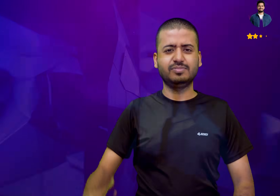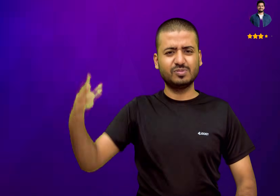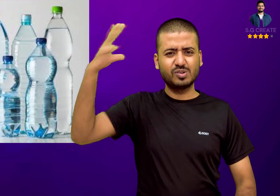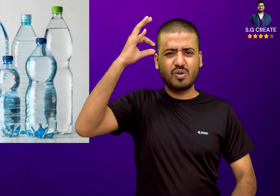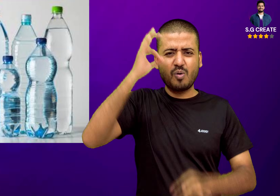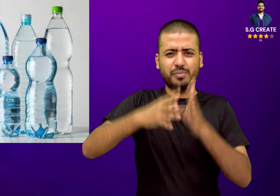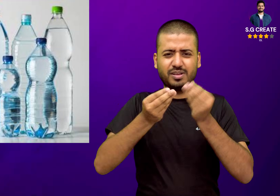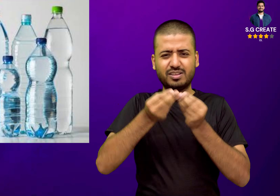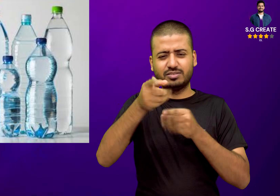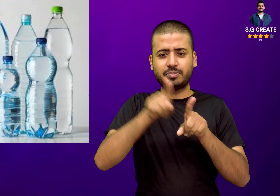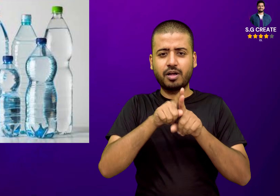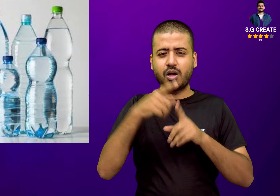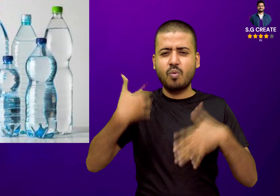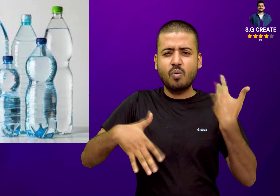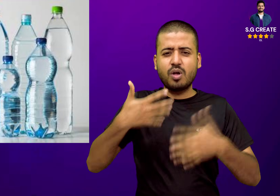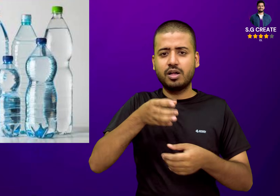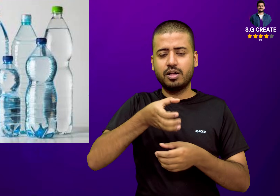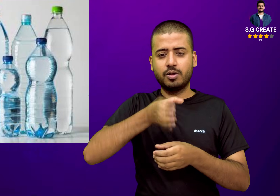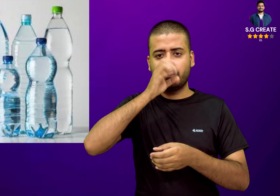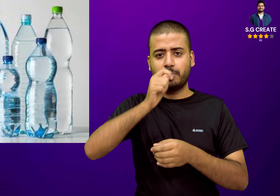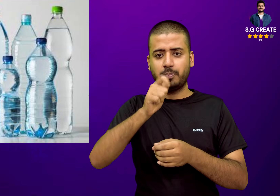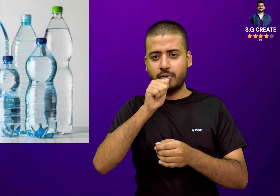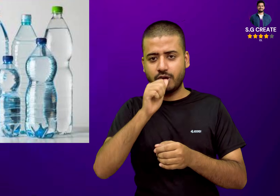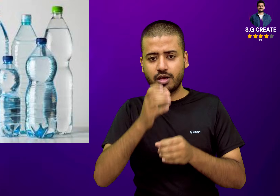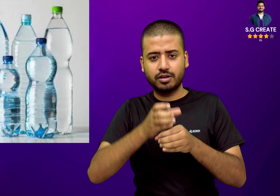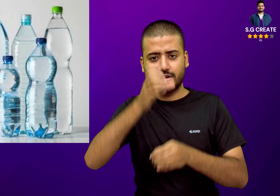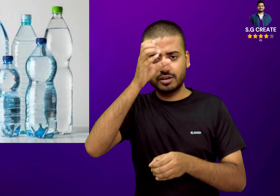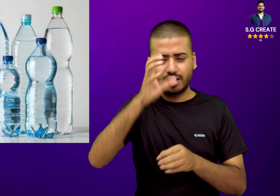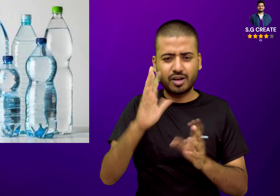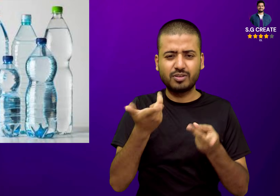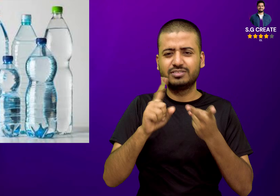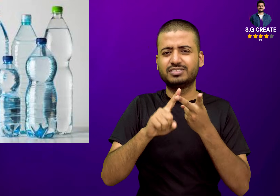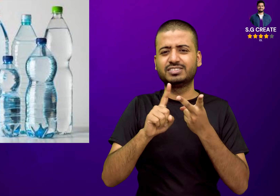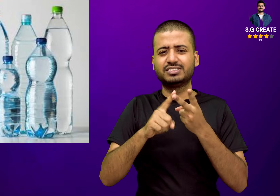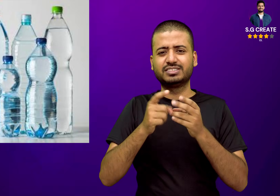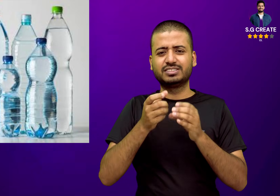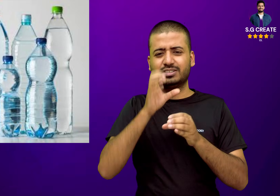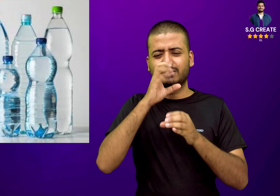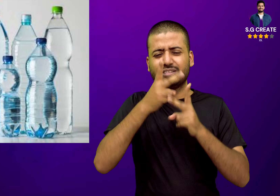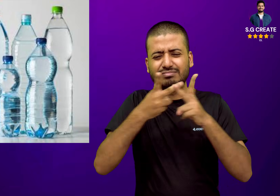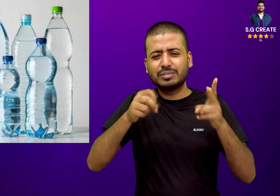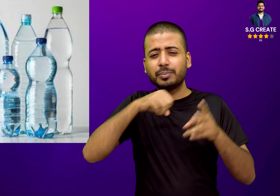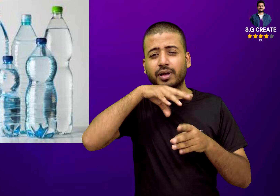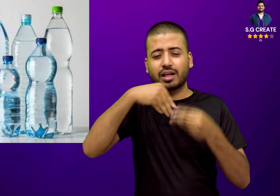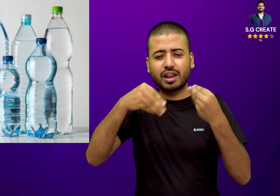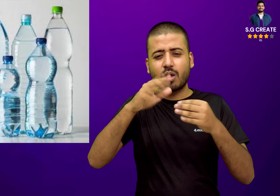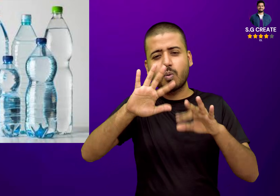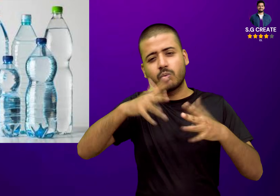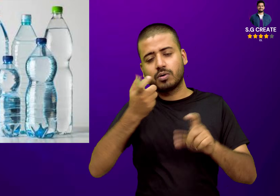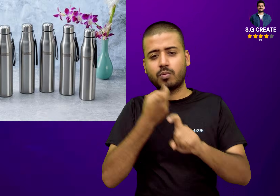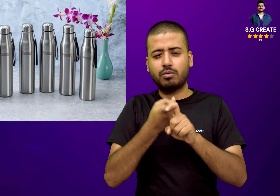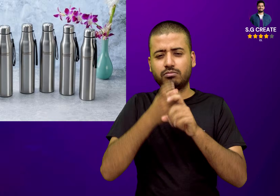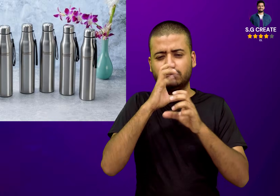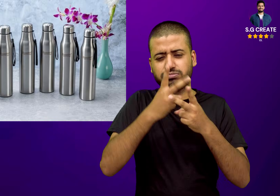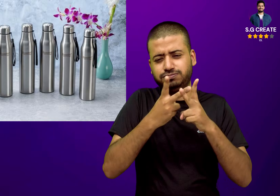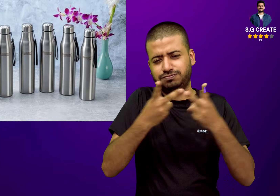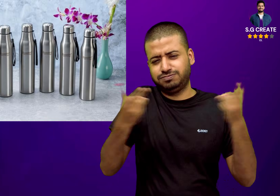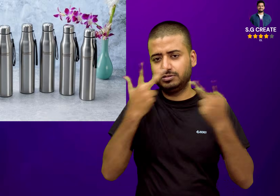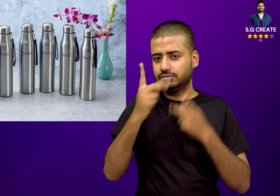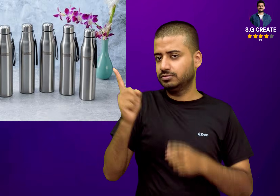Digambar Gaikwad's canvas cooling bag is a highly effective, eco-friendly solution that uses the timeless science of evaporative cooling to